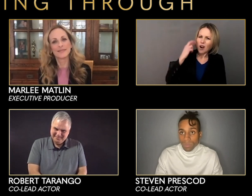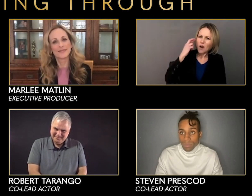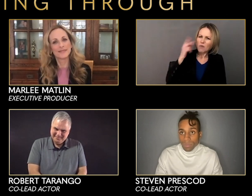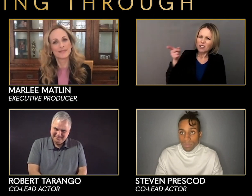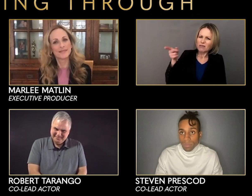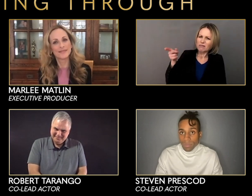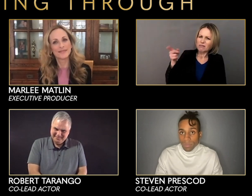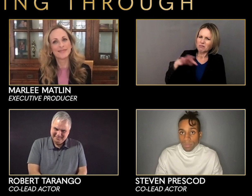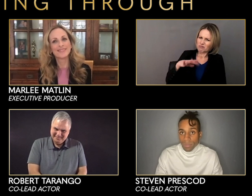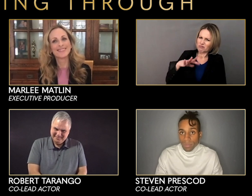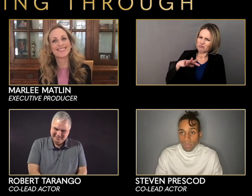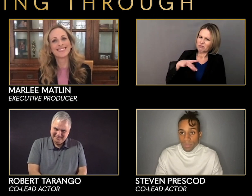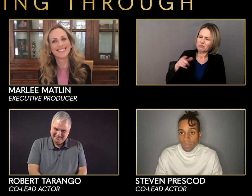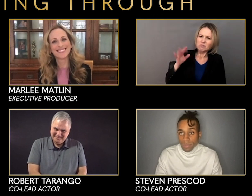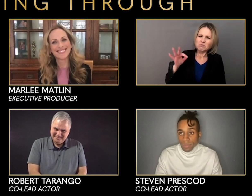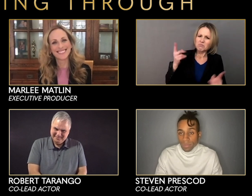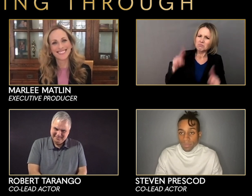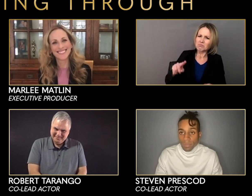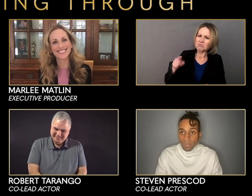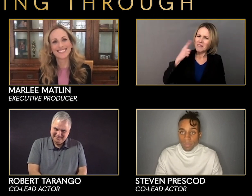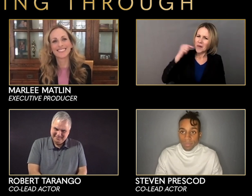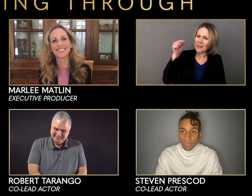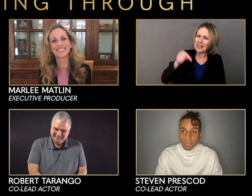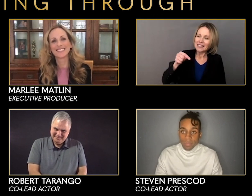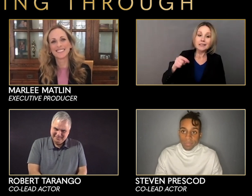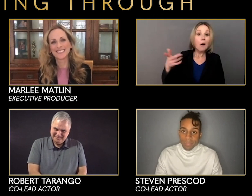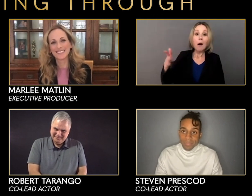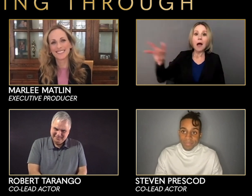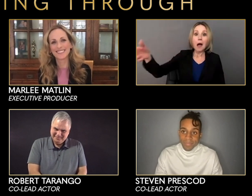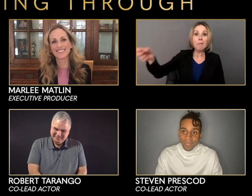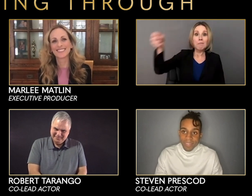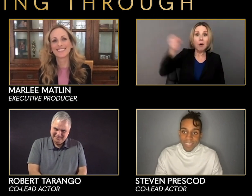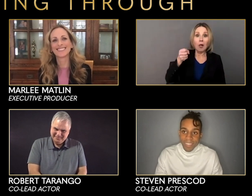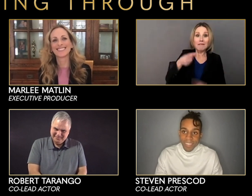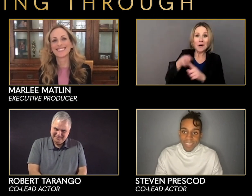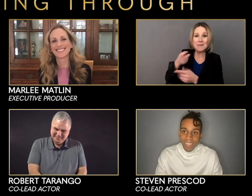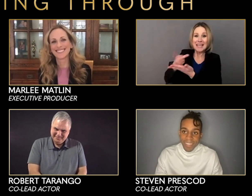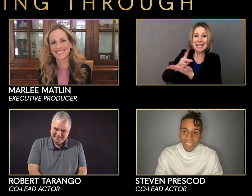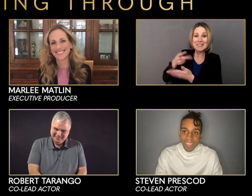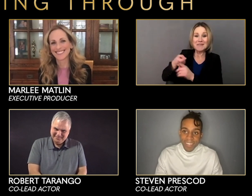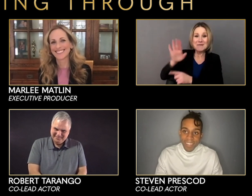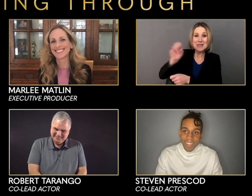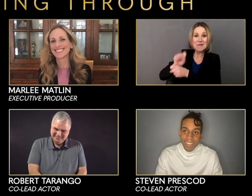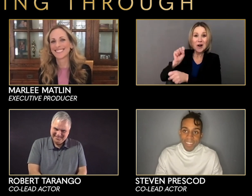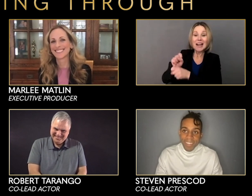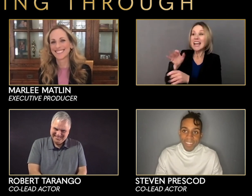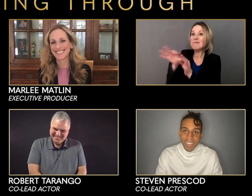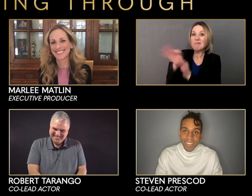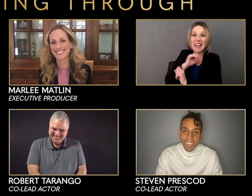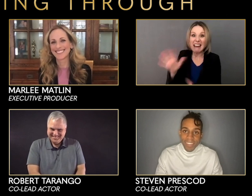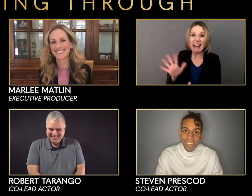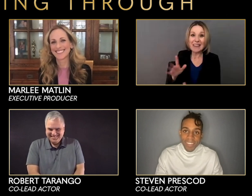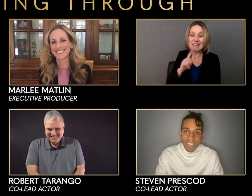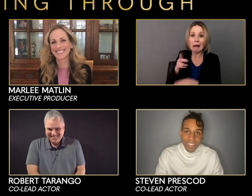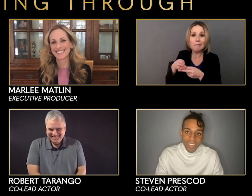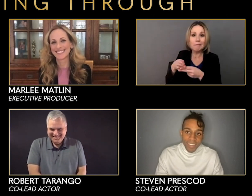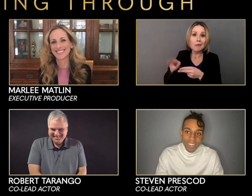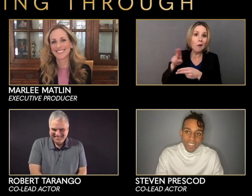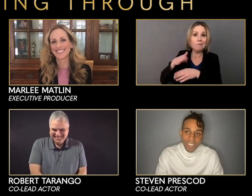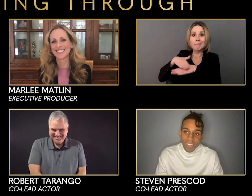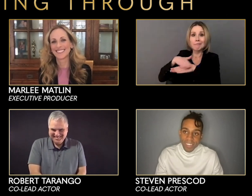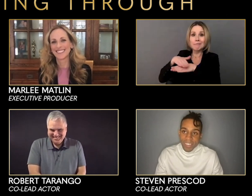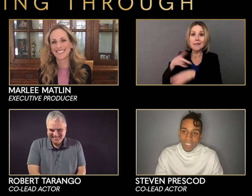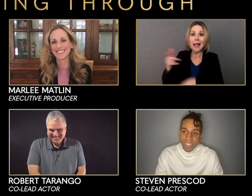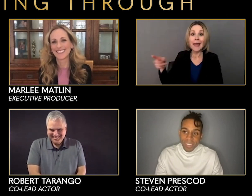So Robert was just pulled out of the kitchen, not really being explained where he was going, lands right. in this room with some guy with a camera and is being told